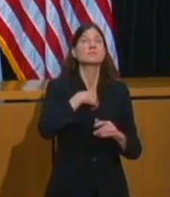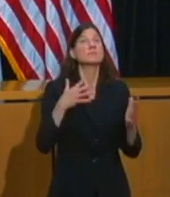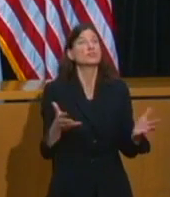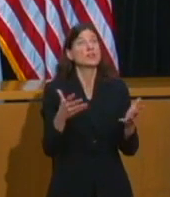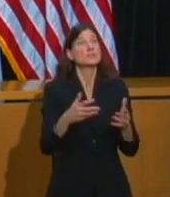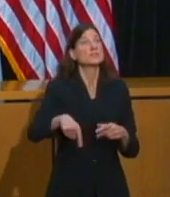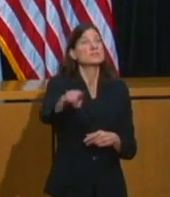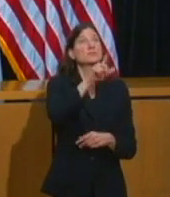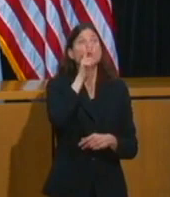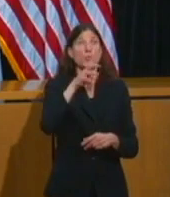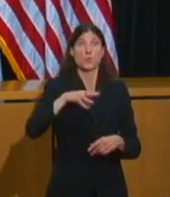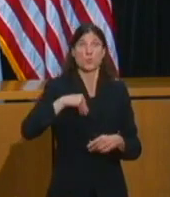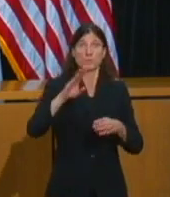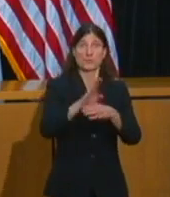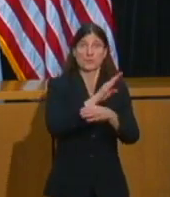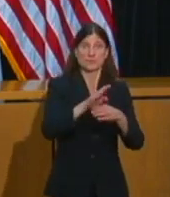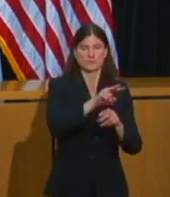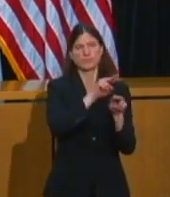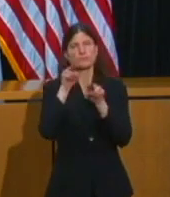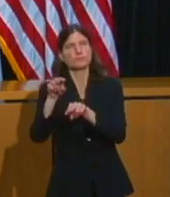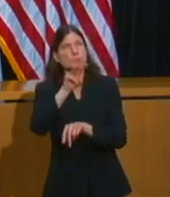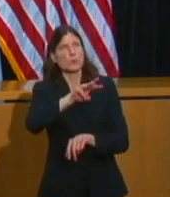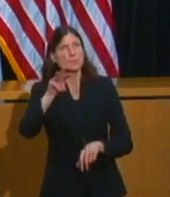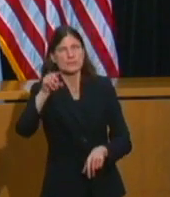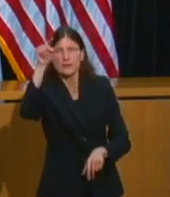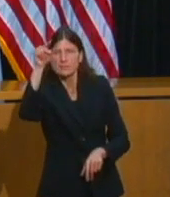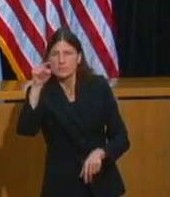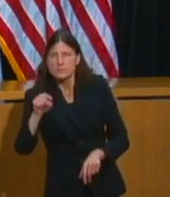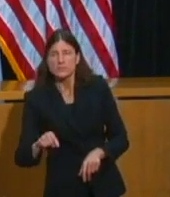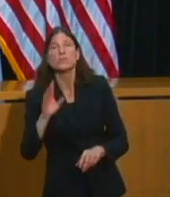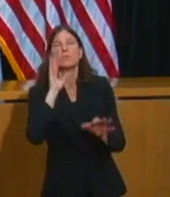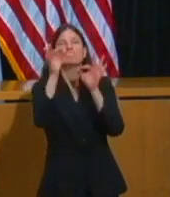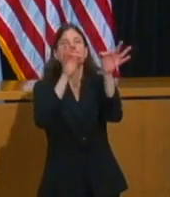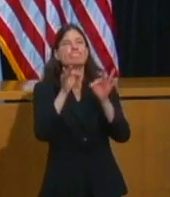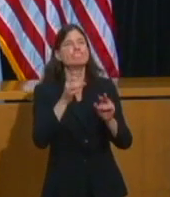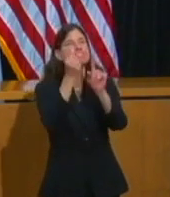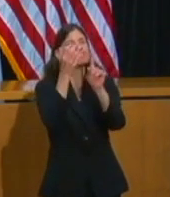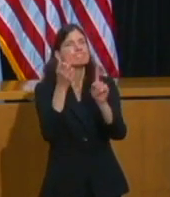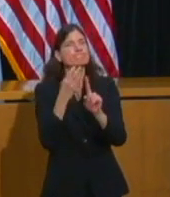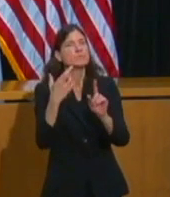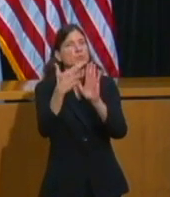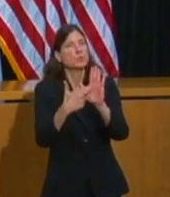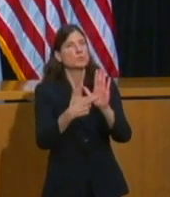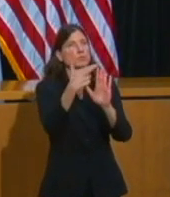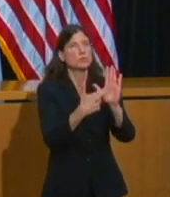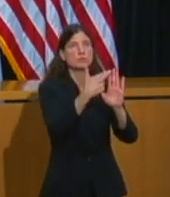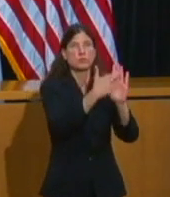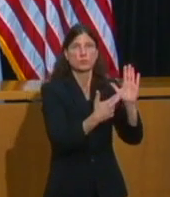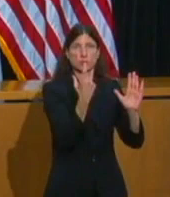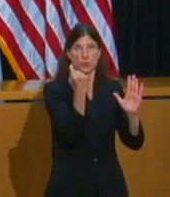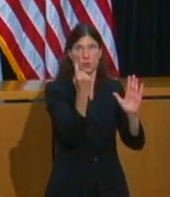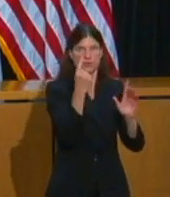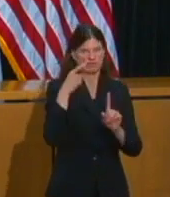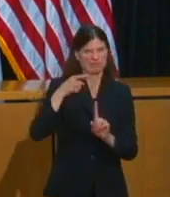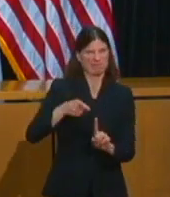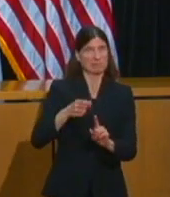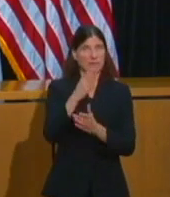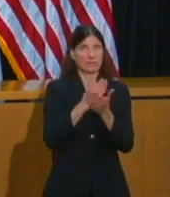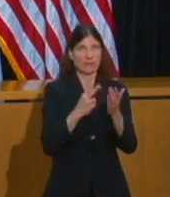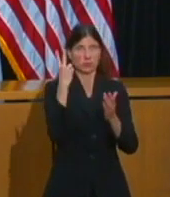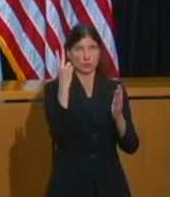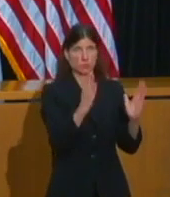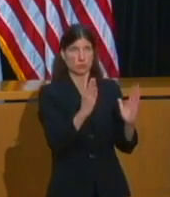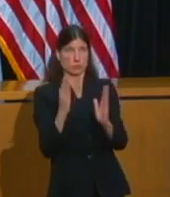website. These standards apply to all retail businesses and replace existing guidance for grocery stores and